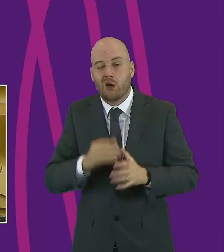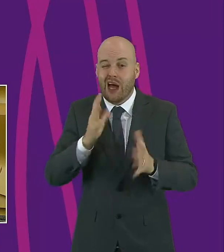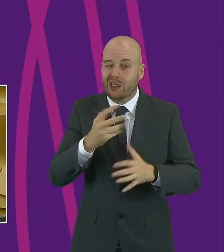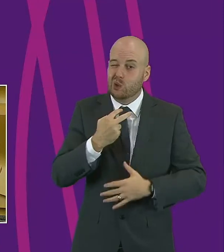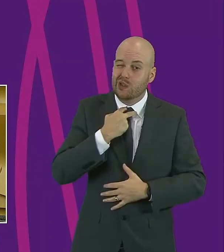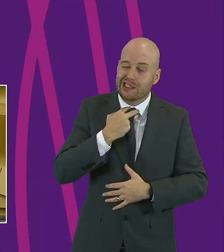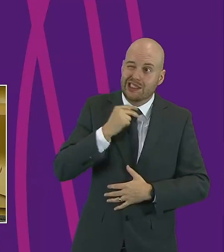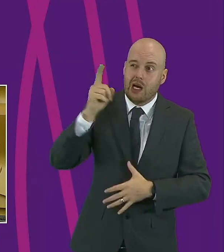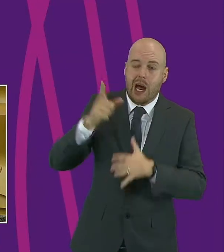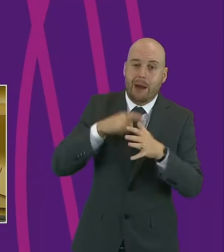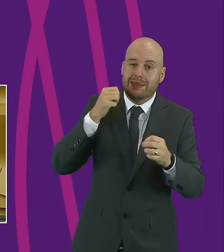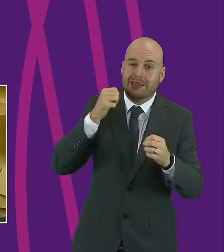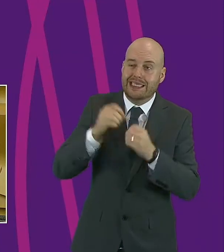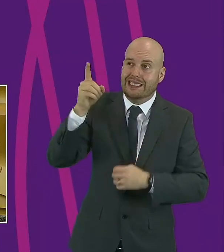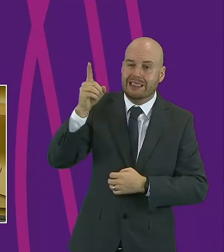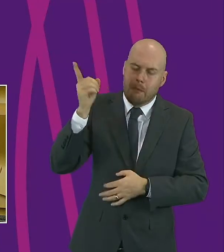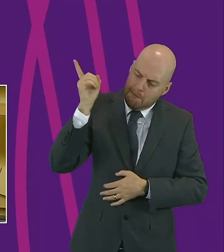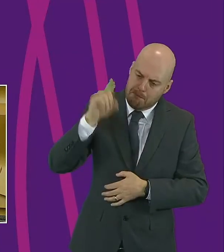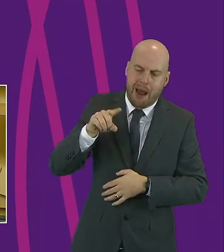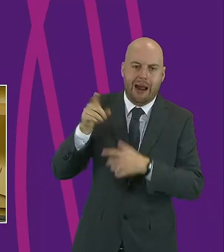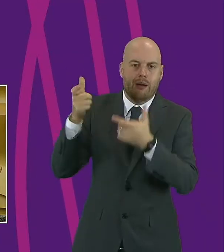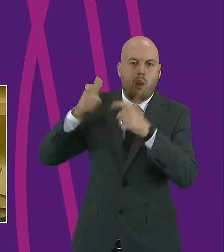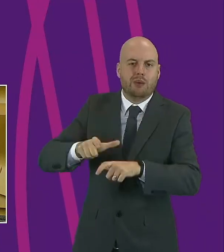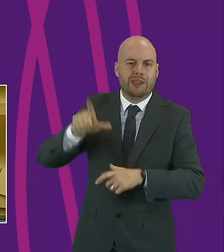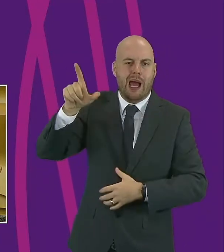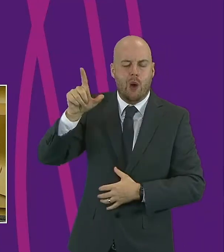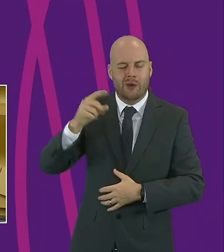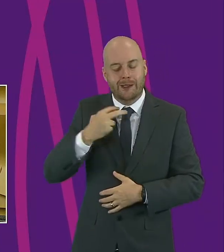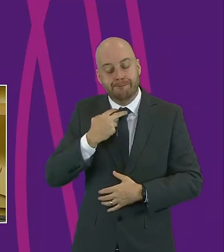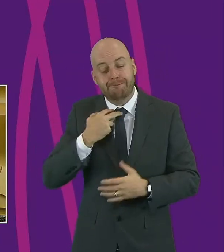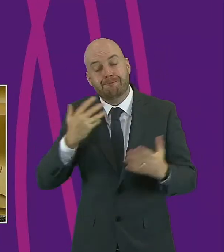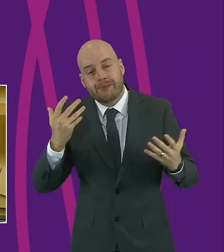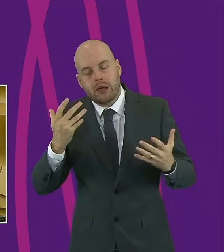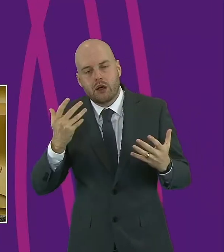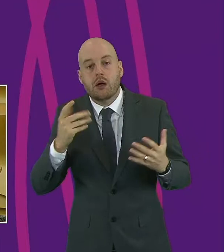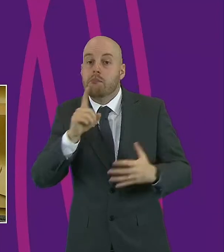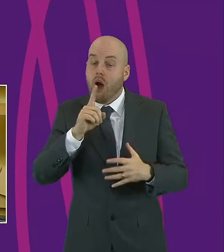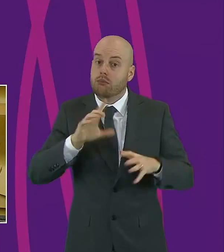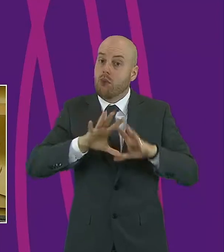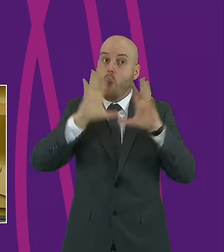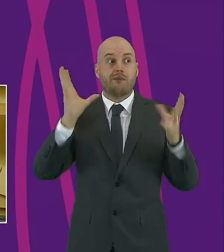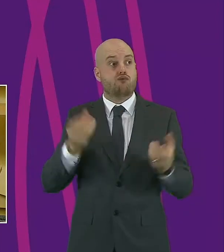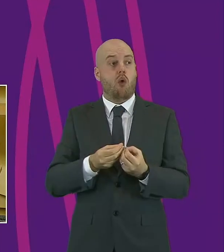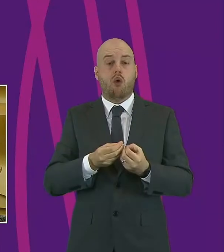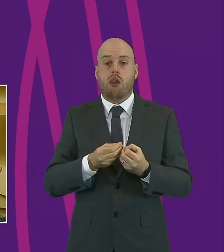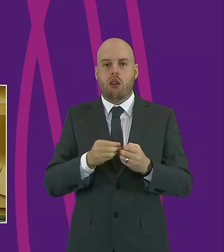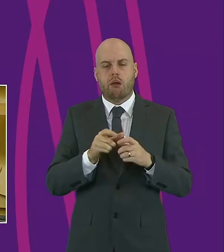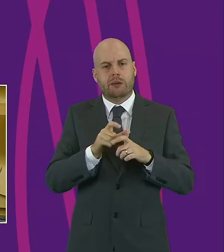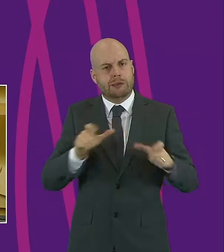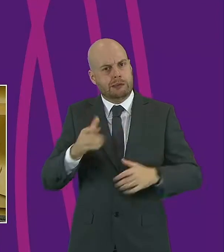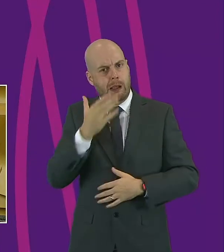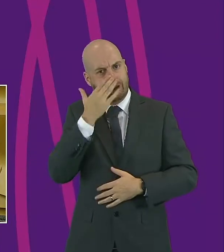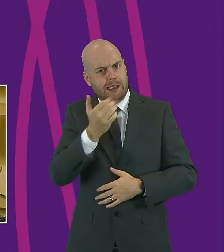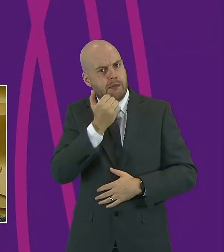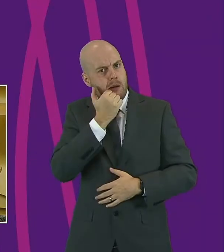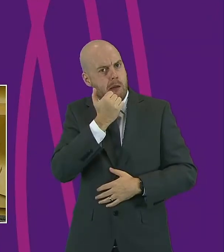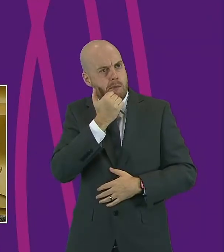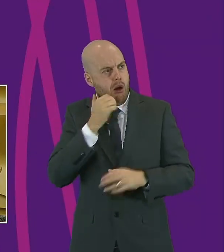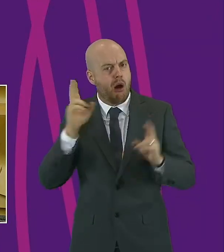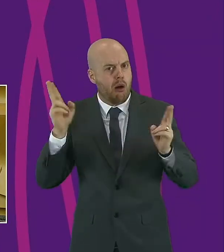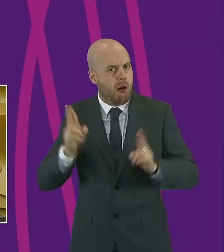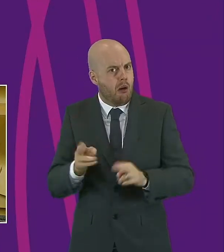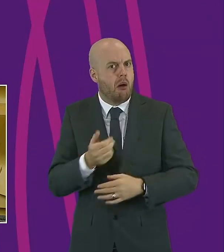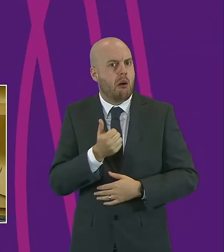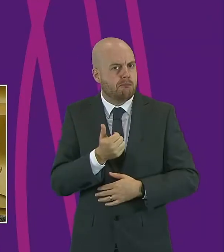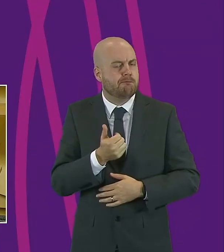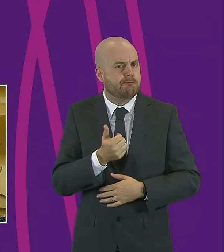of Aberdeen. But we still have low numbers of new cases overall. We have very low numbers of hospital admissions,